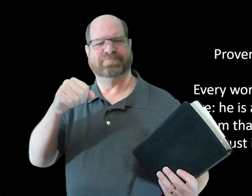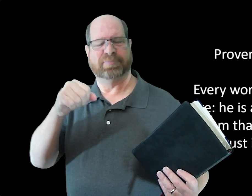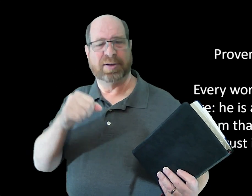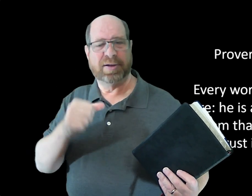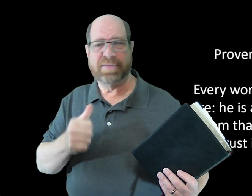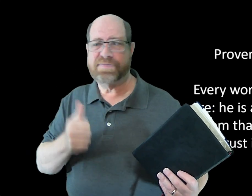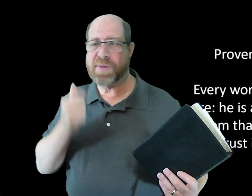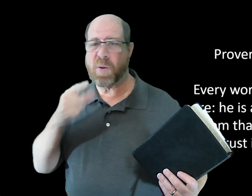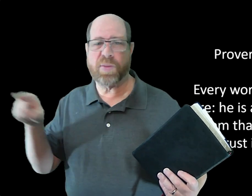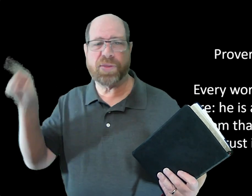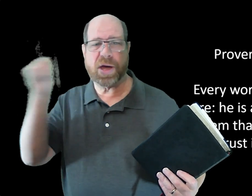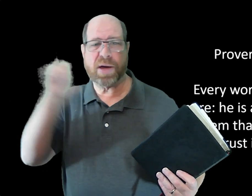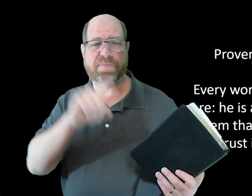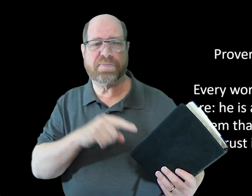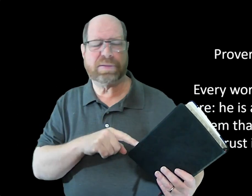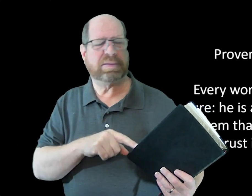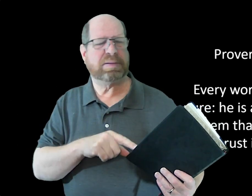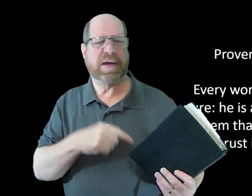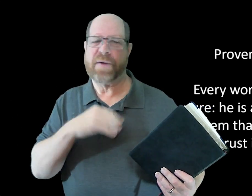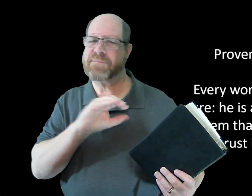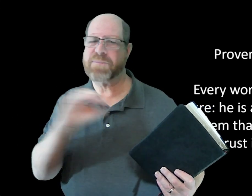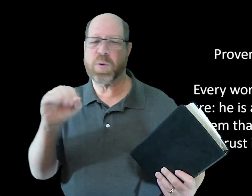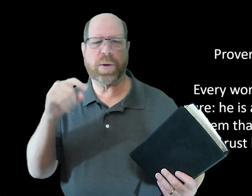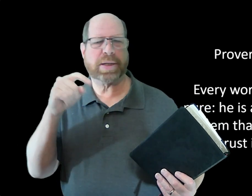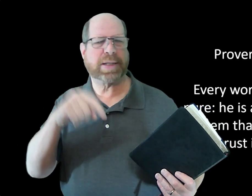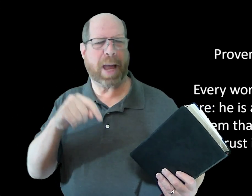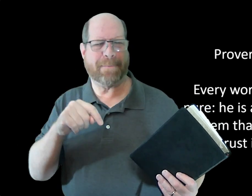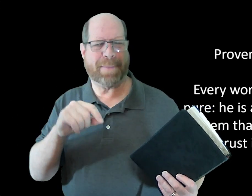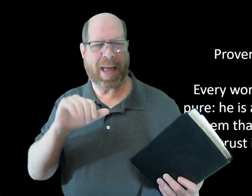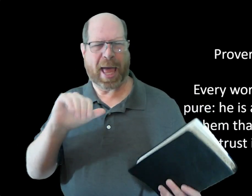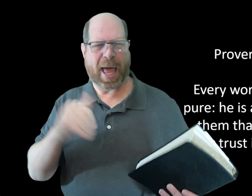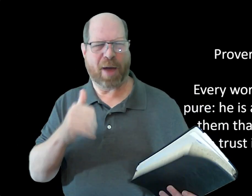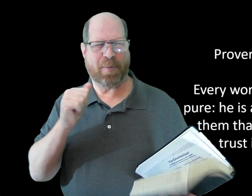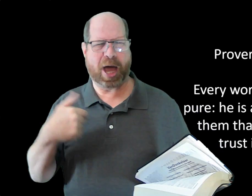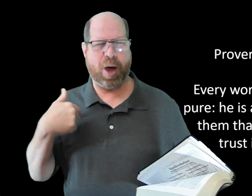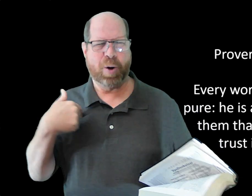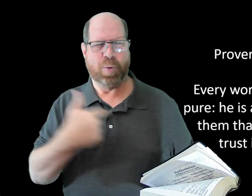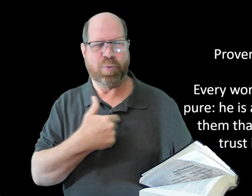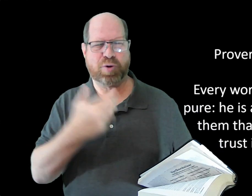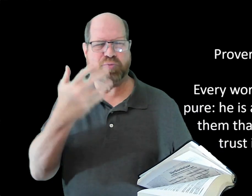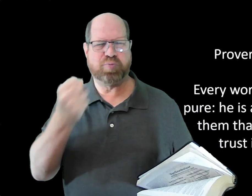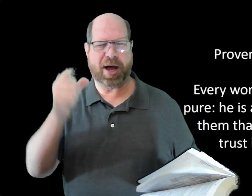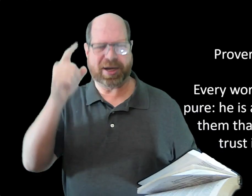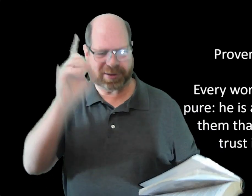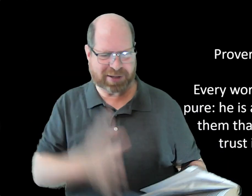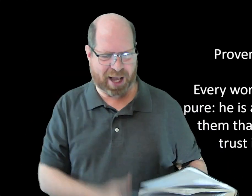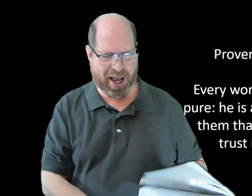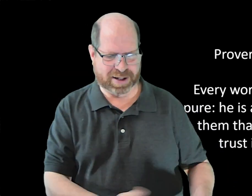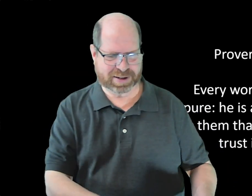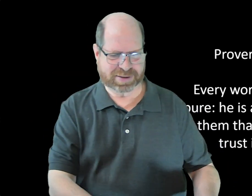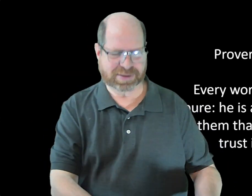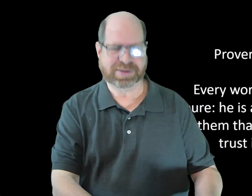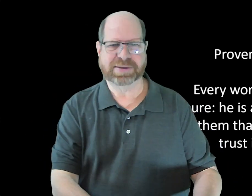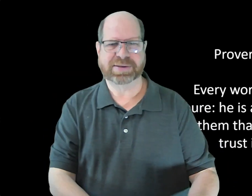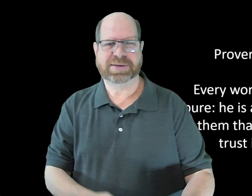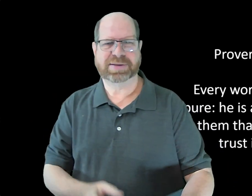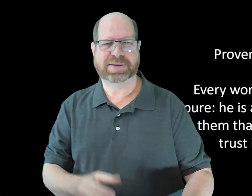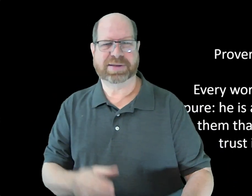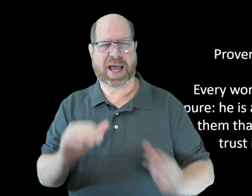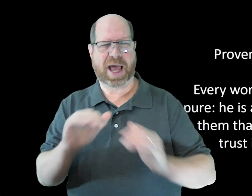up to 30 years. Most likely it will begin before the end of May. Then on terrorism, up to 35 years.